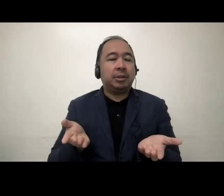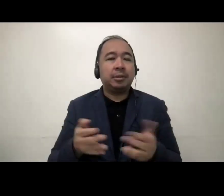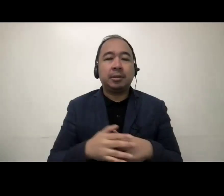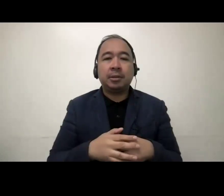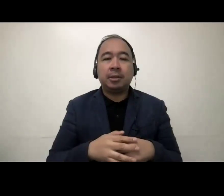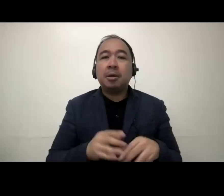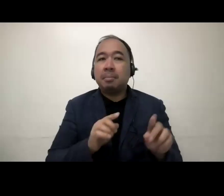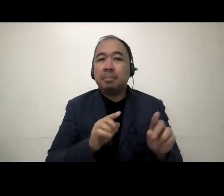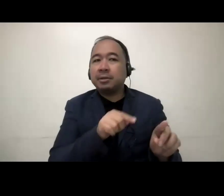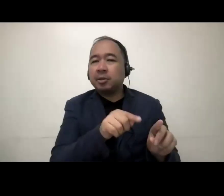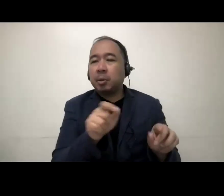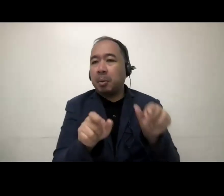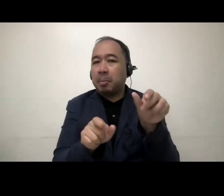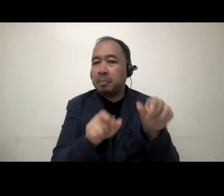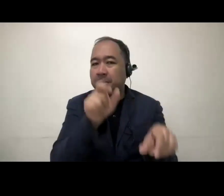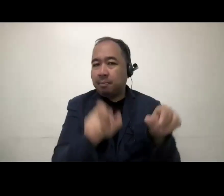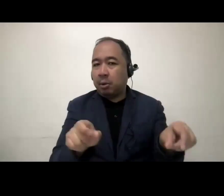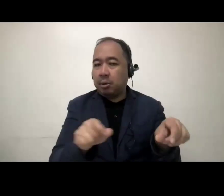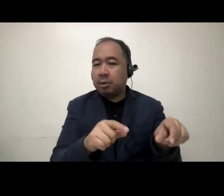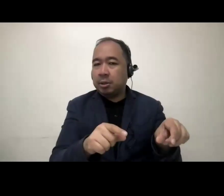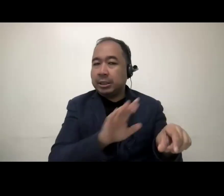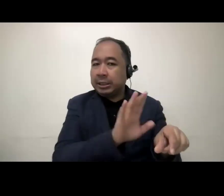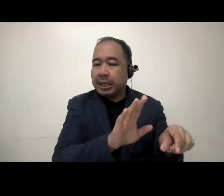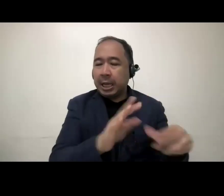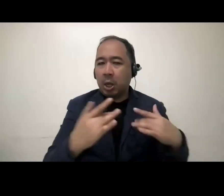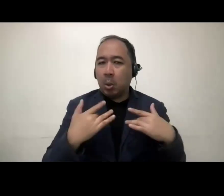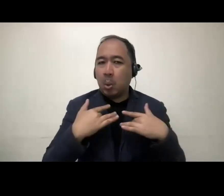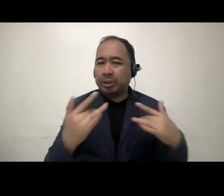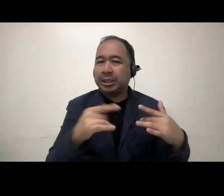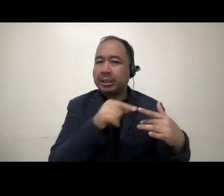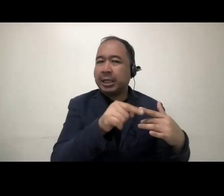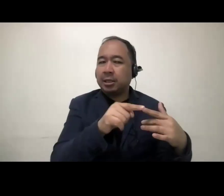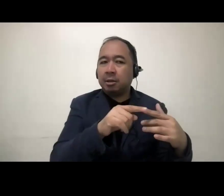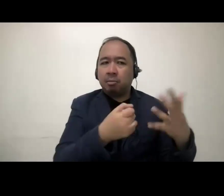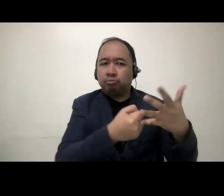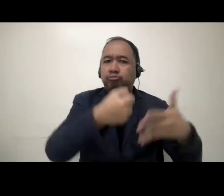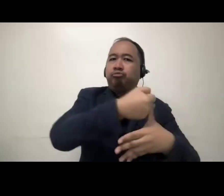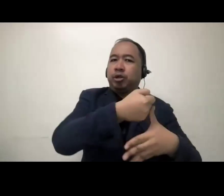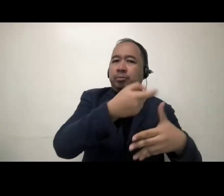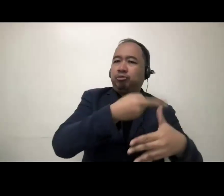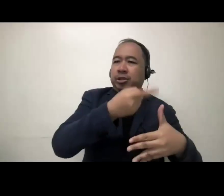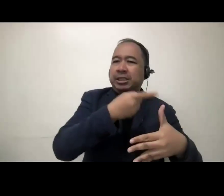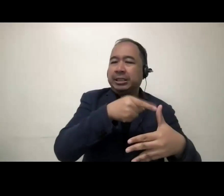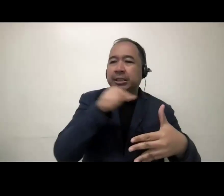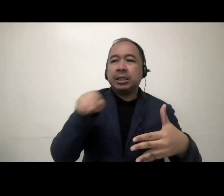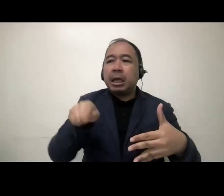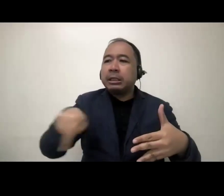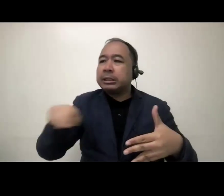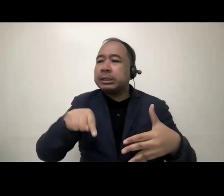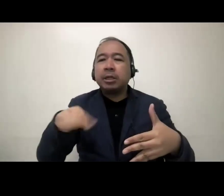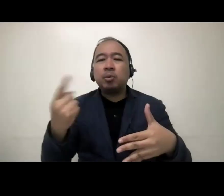people want to see something done, that they're concerned that this is a bigger issue, that this is something that is the tip of the iceberg, and that there